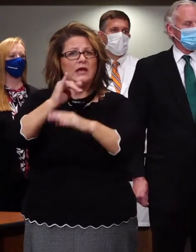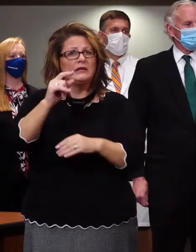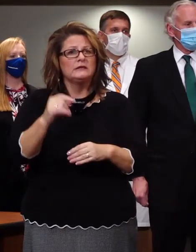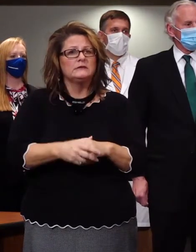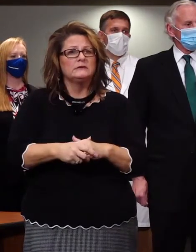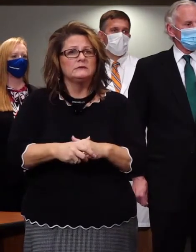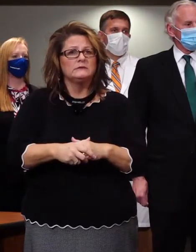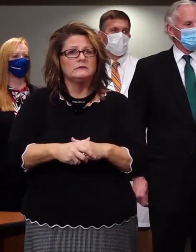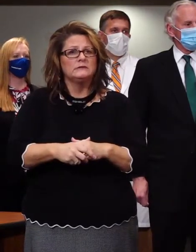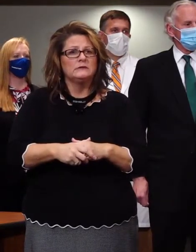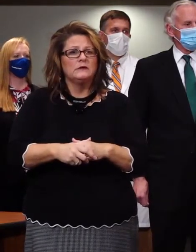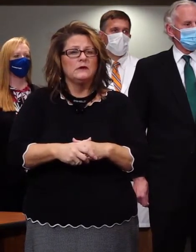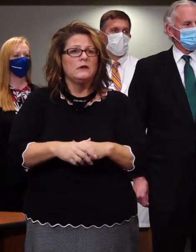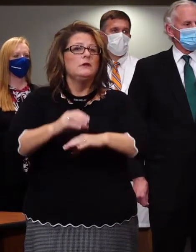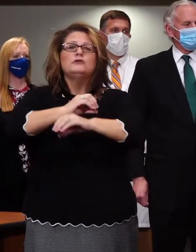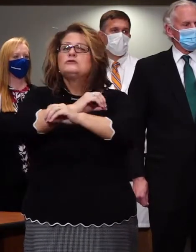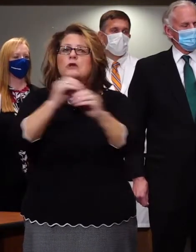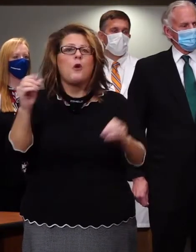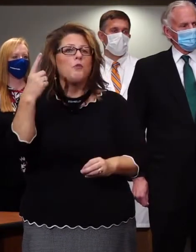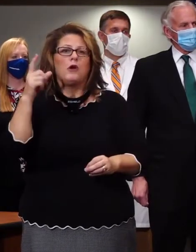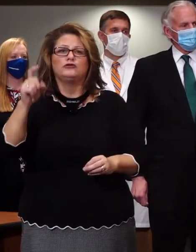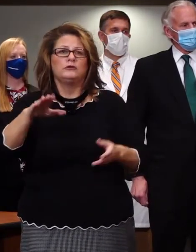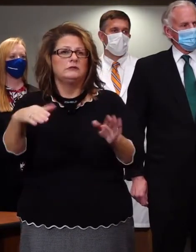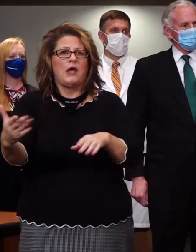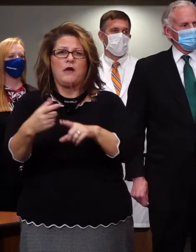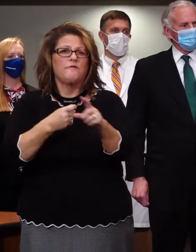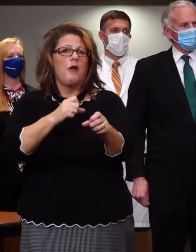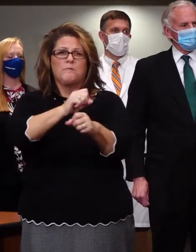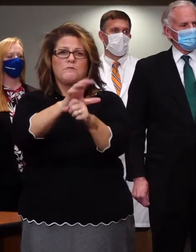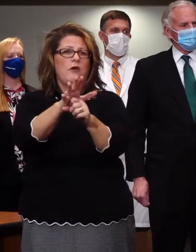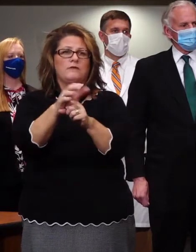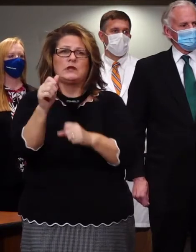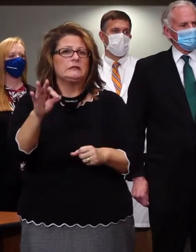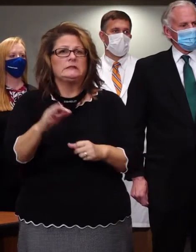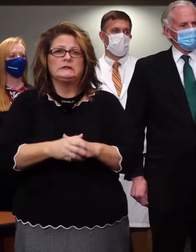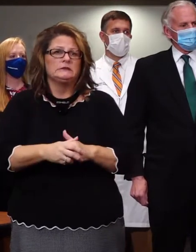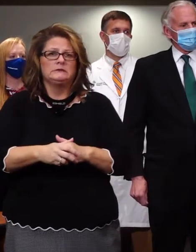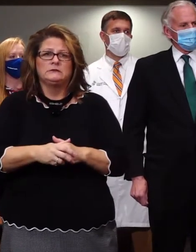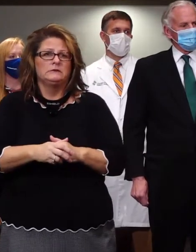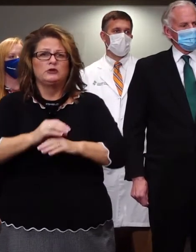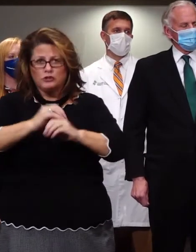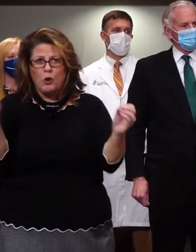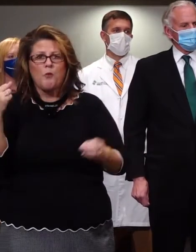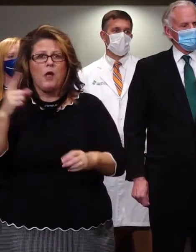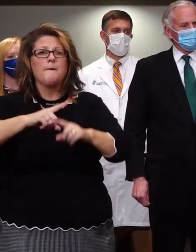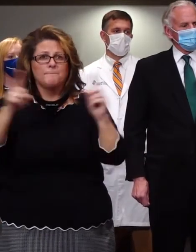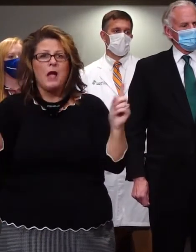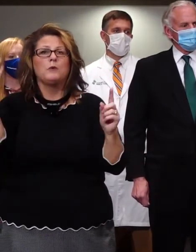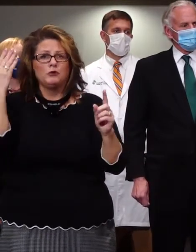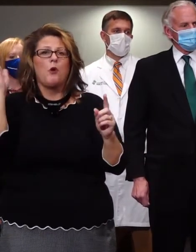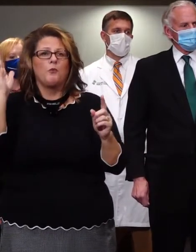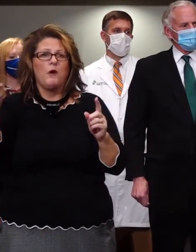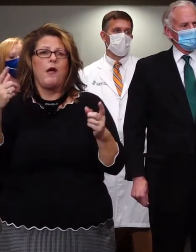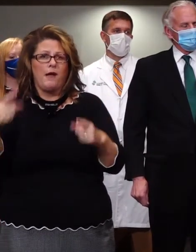else should have to die from COVID-19, but unfortunately we will see more deaths. But the fact that it is within our power